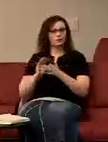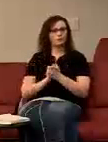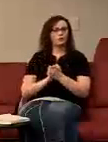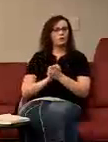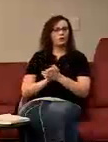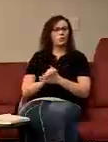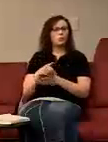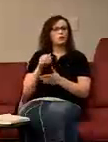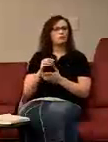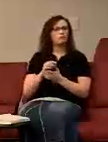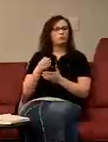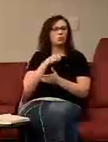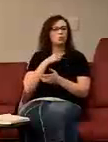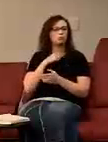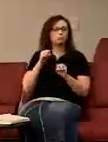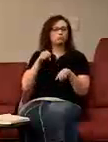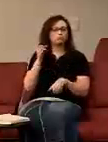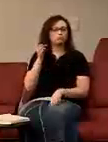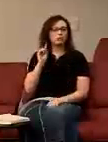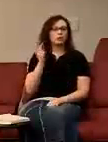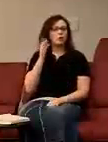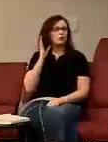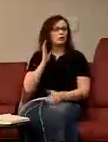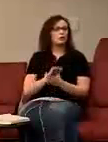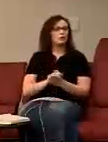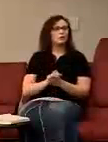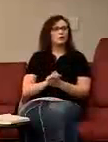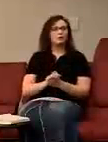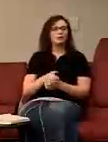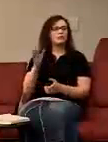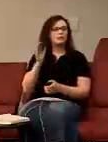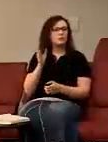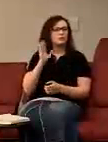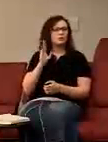a range set. So let me ask you, is this making a sound?